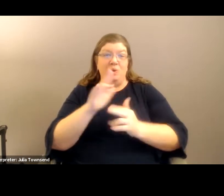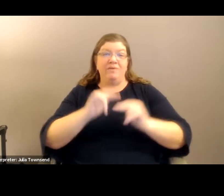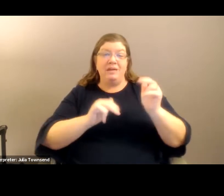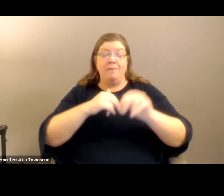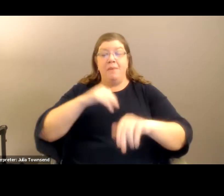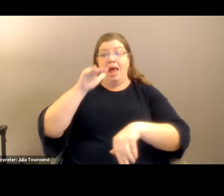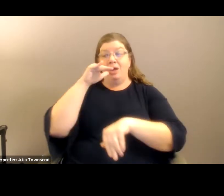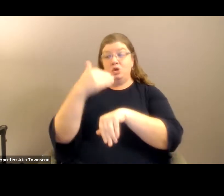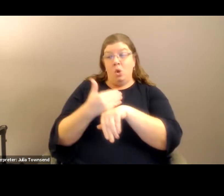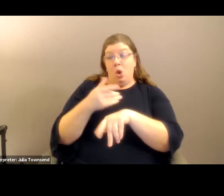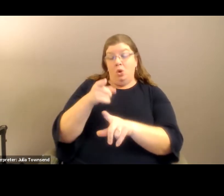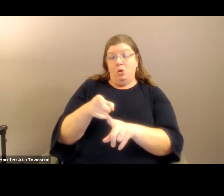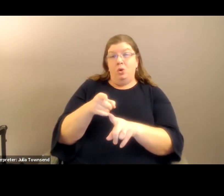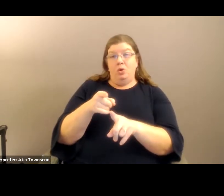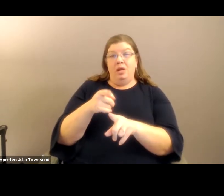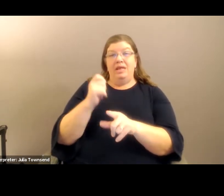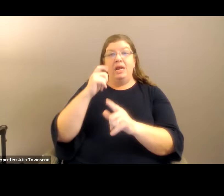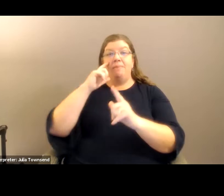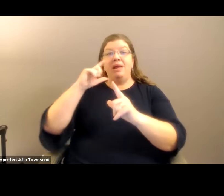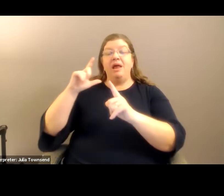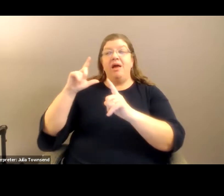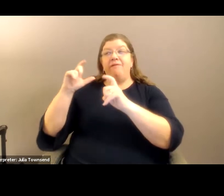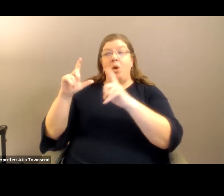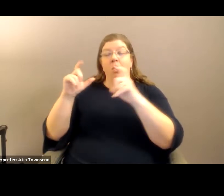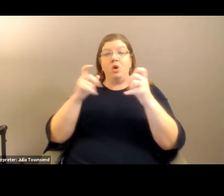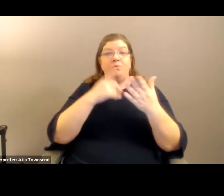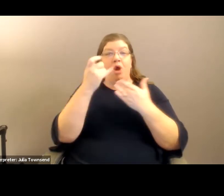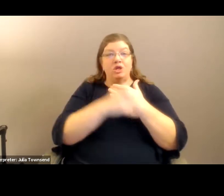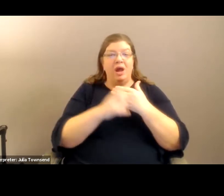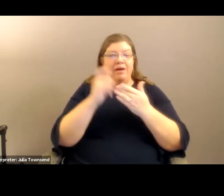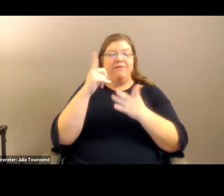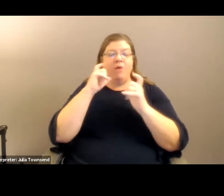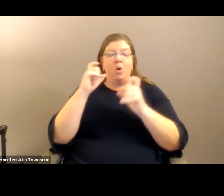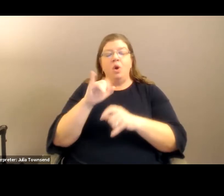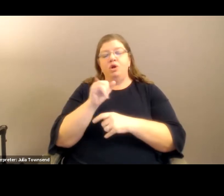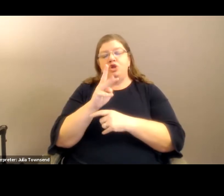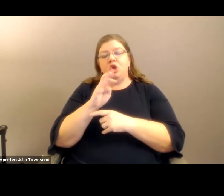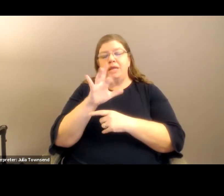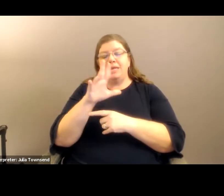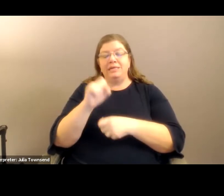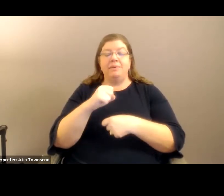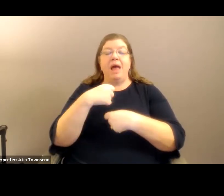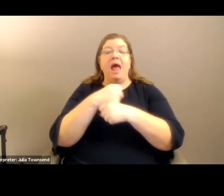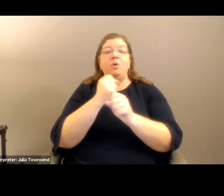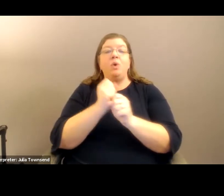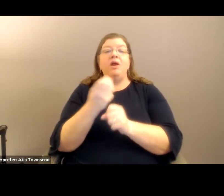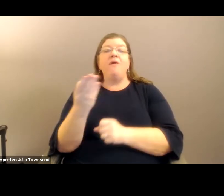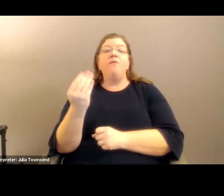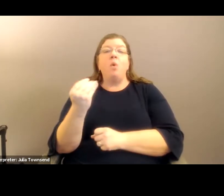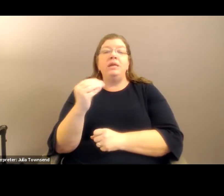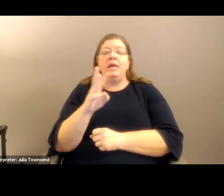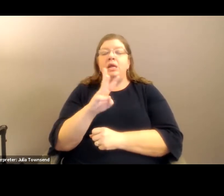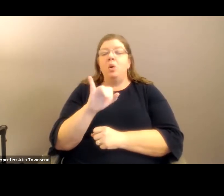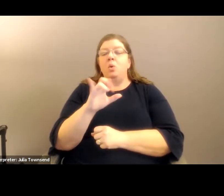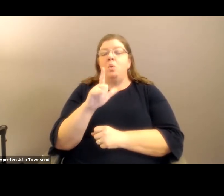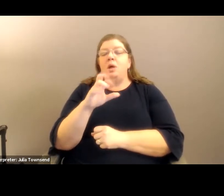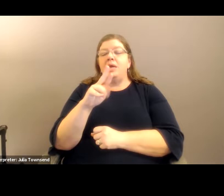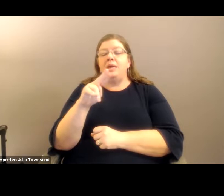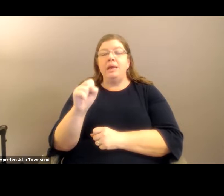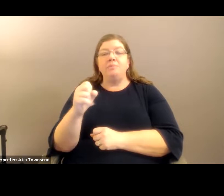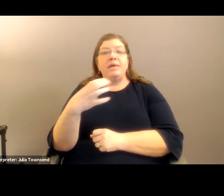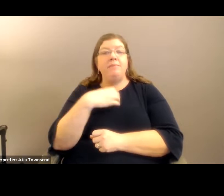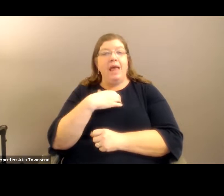daughter did a little photojournalism project and I created 14 Williams complaints, which I submitted